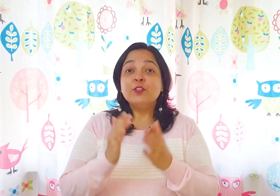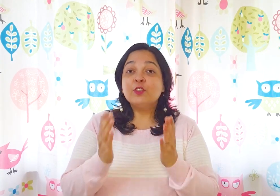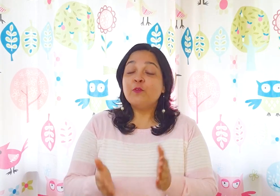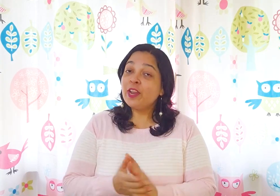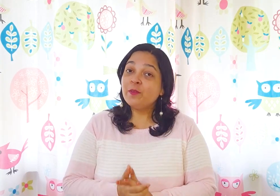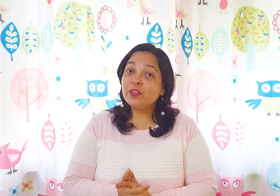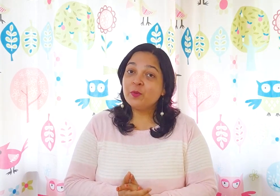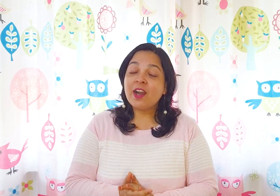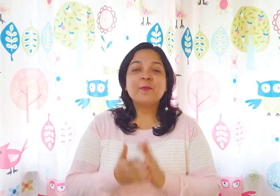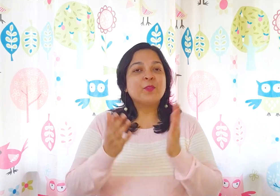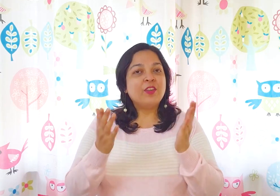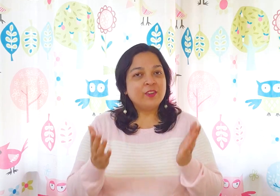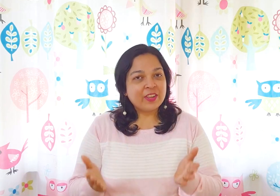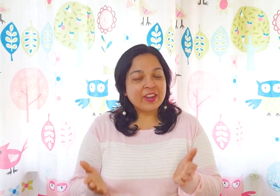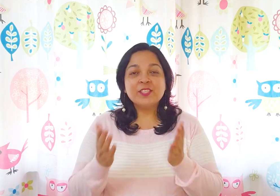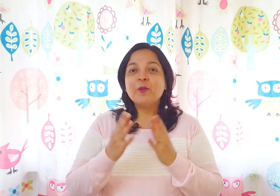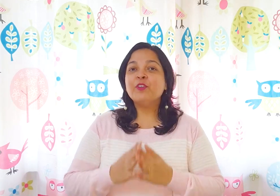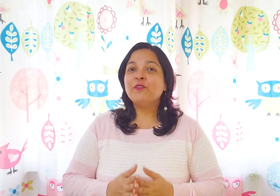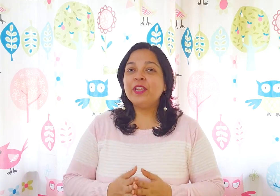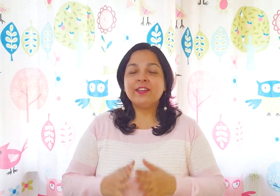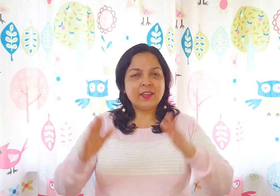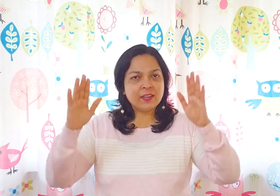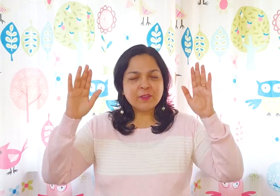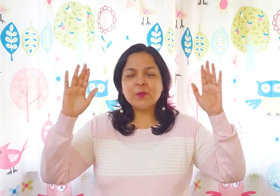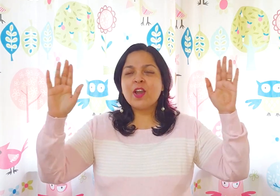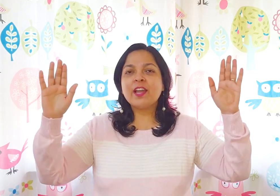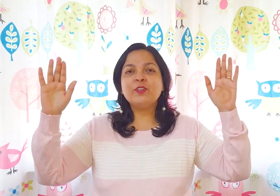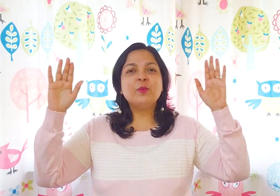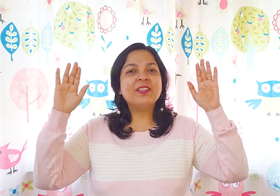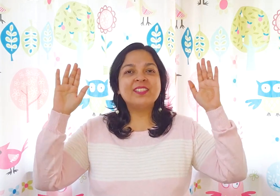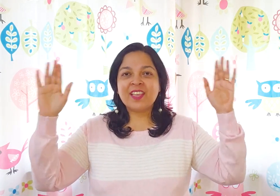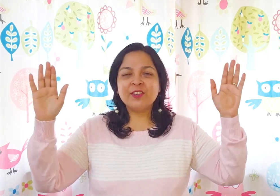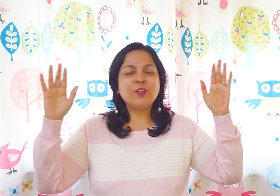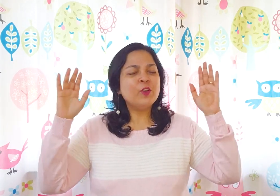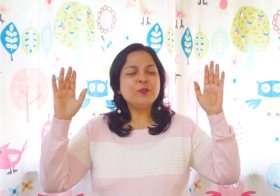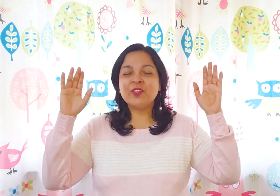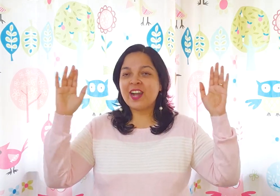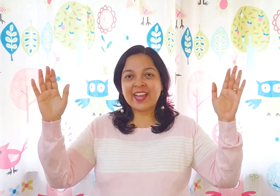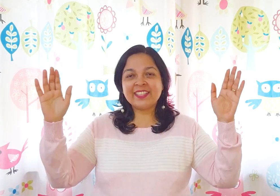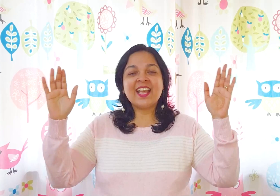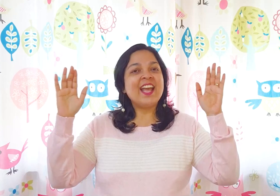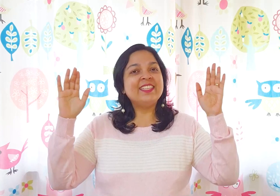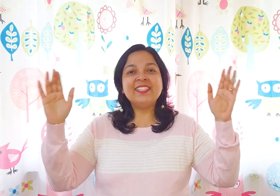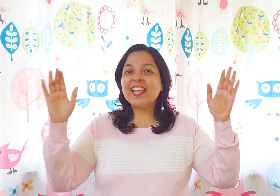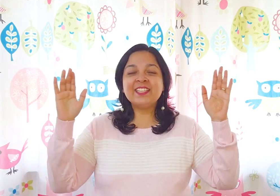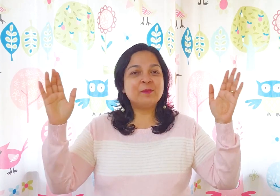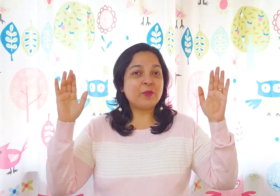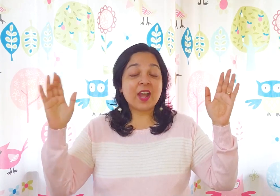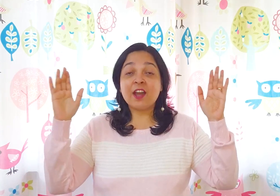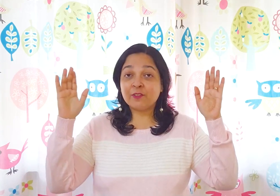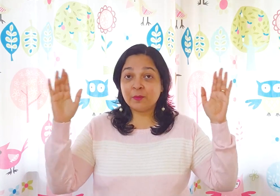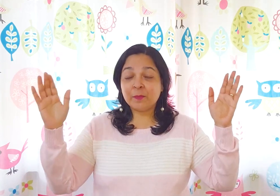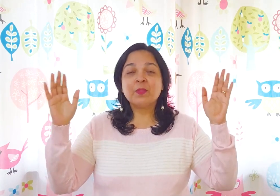Hallelujah. So wherever you are, you can rise up on your feet, lift up your hand towards heaven, close your eyes and say